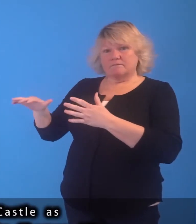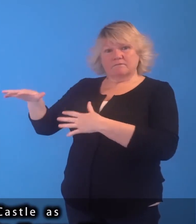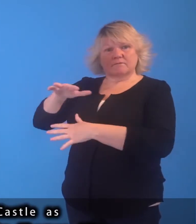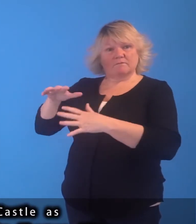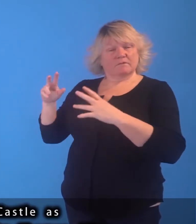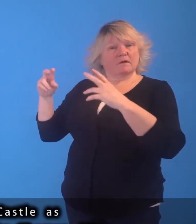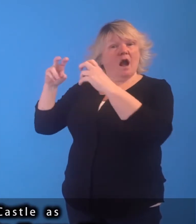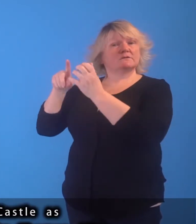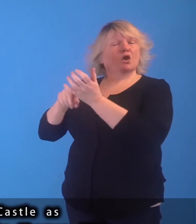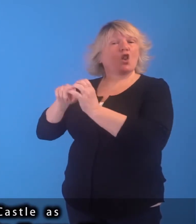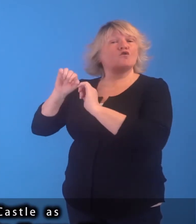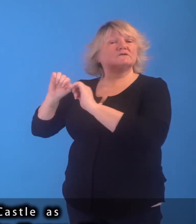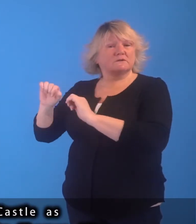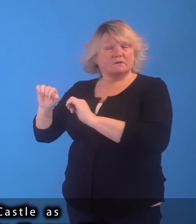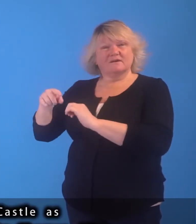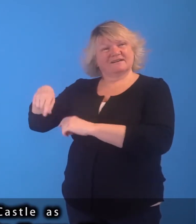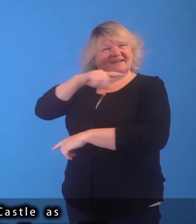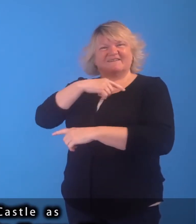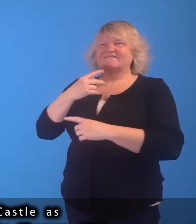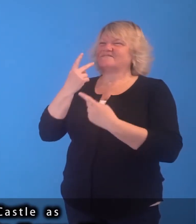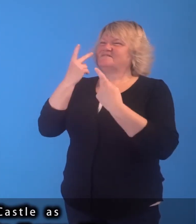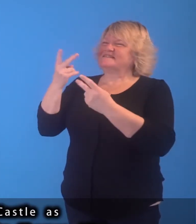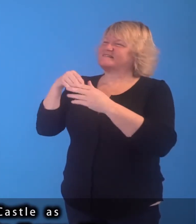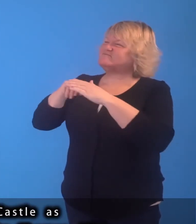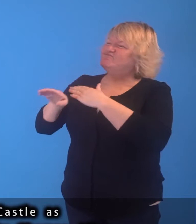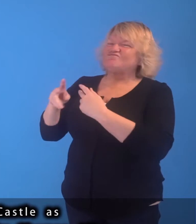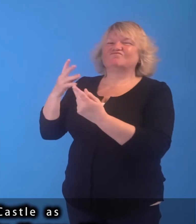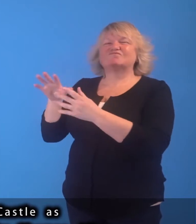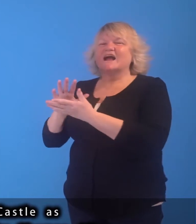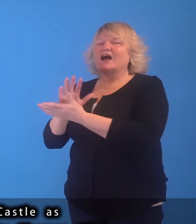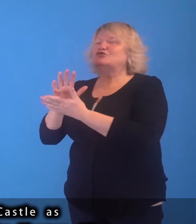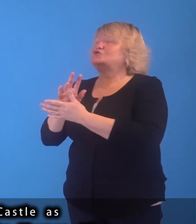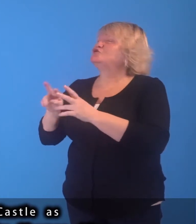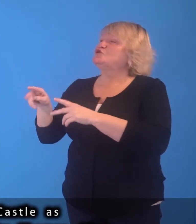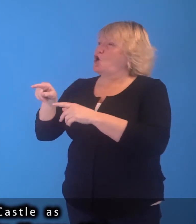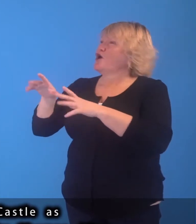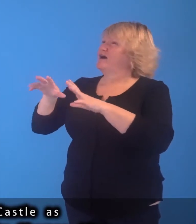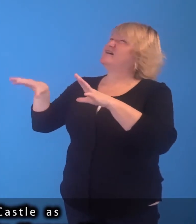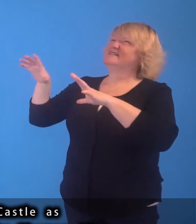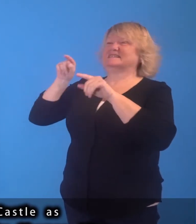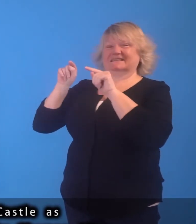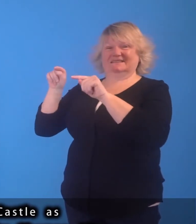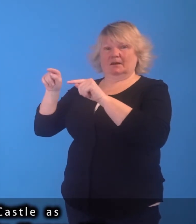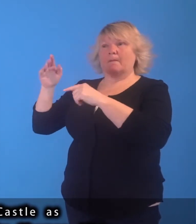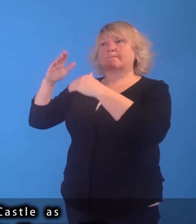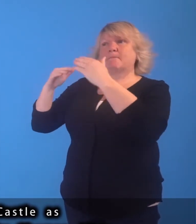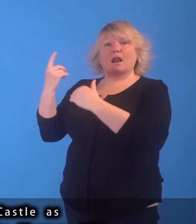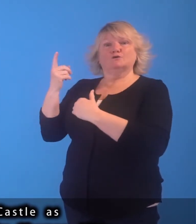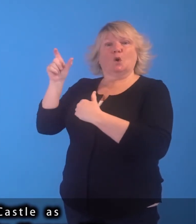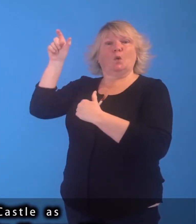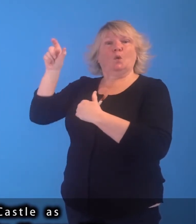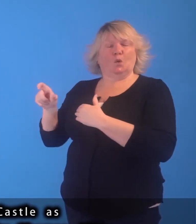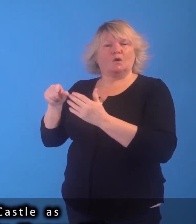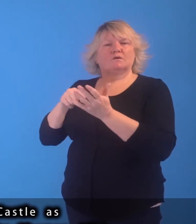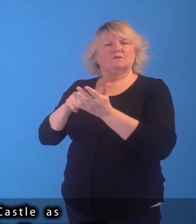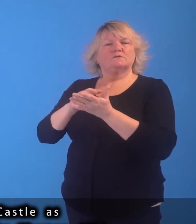The major part of Lauriston Castle, as enjoyed by visitors today, was built